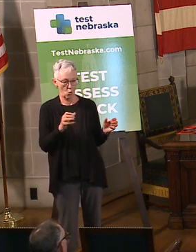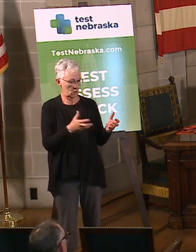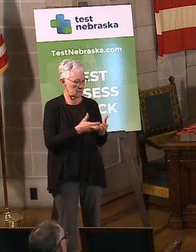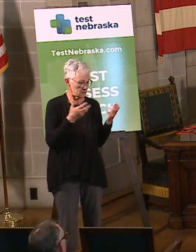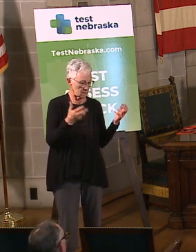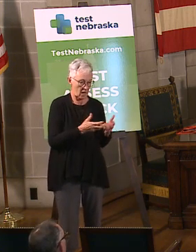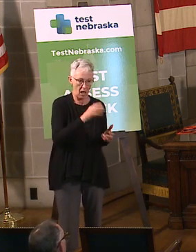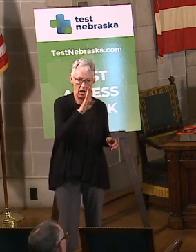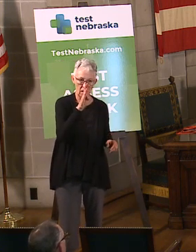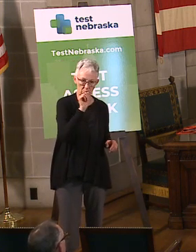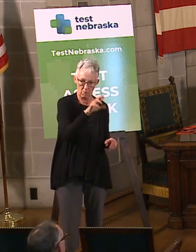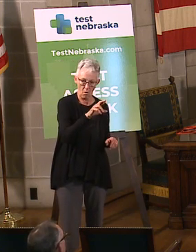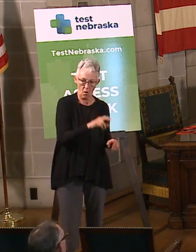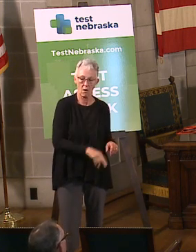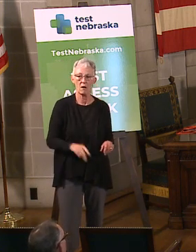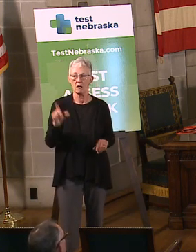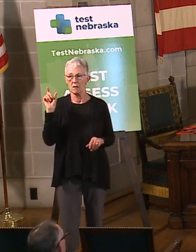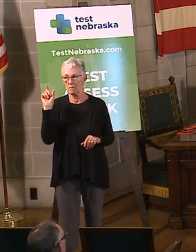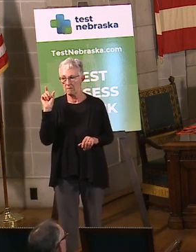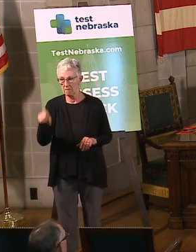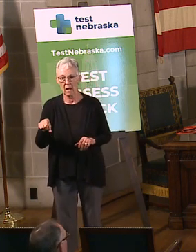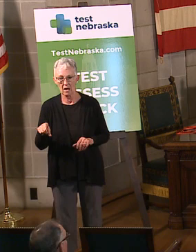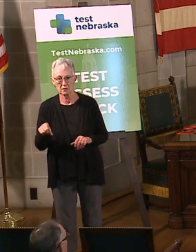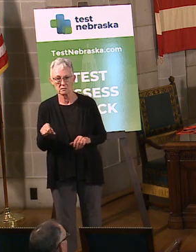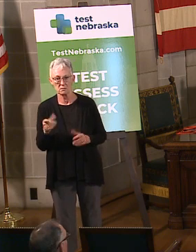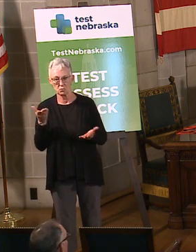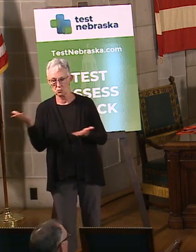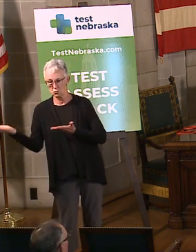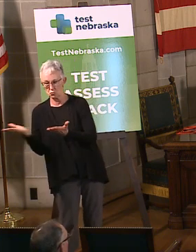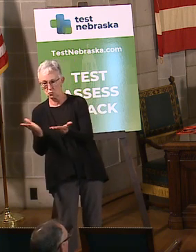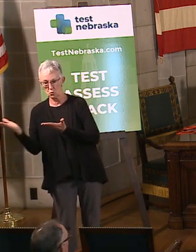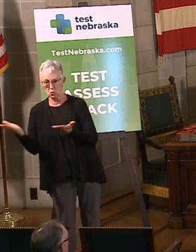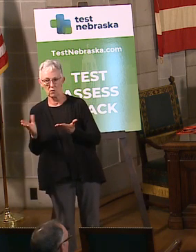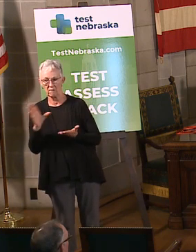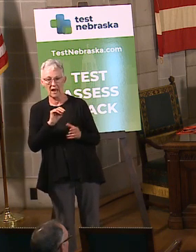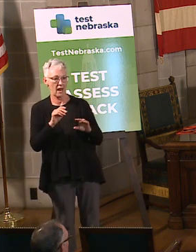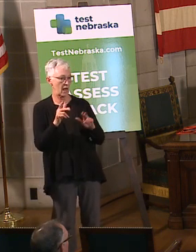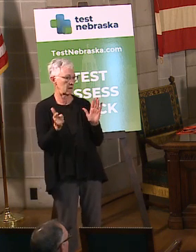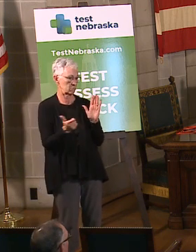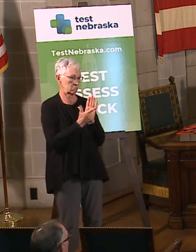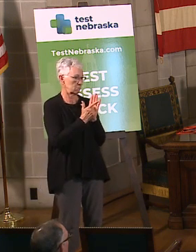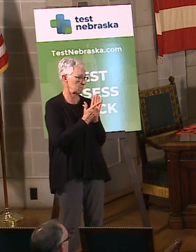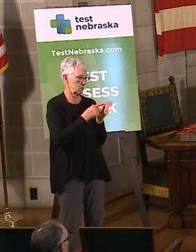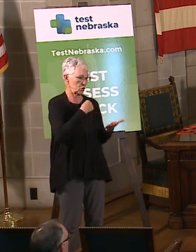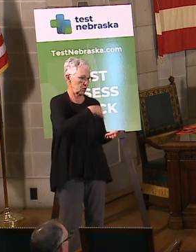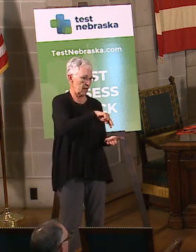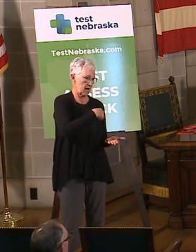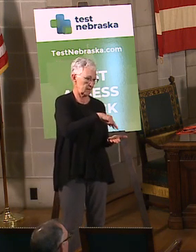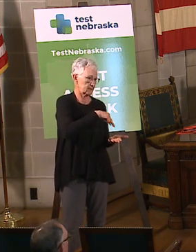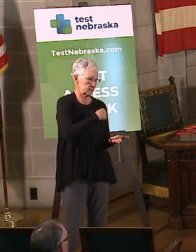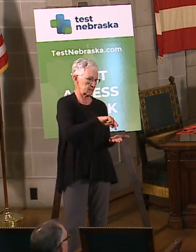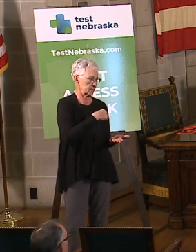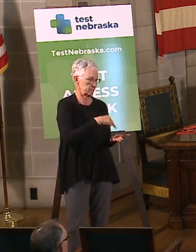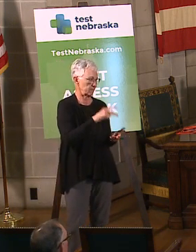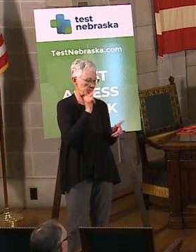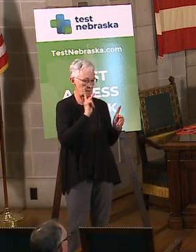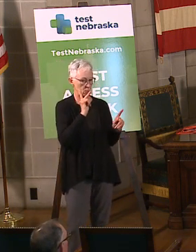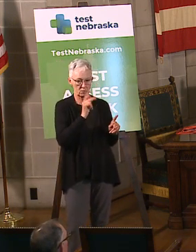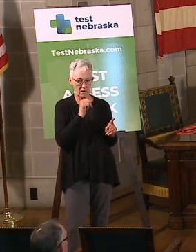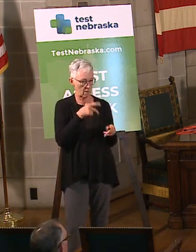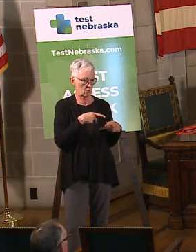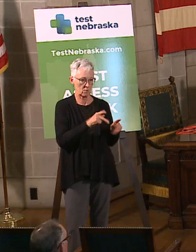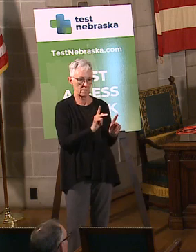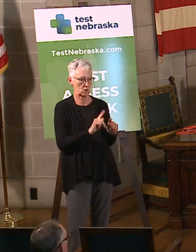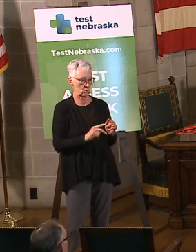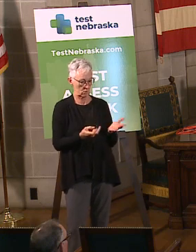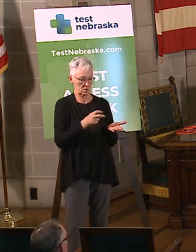and no dances. So no wedding dances or other social events that require guests to gather outside of their respective tables are permitted. So again,